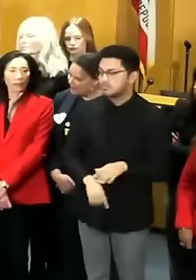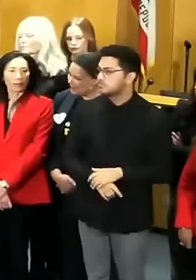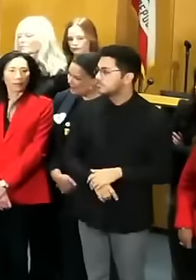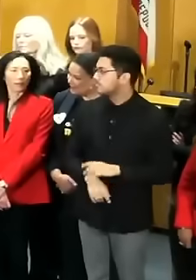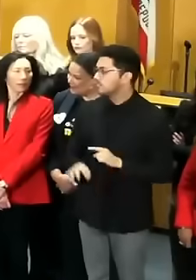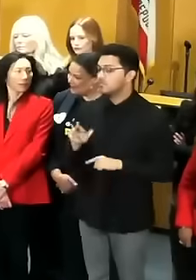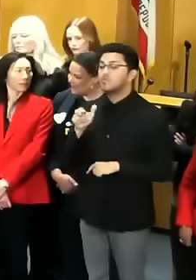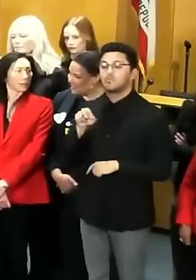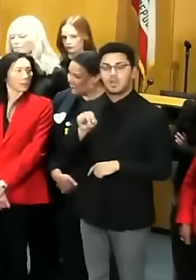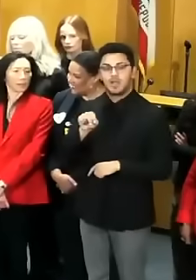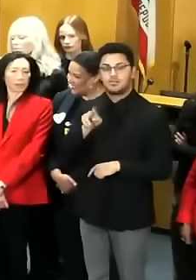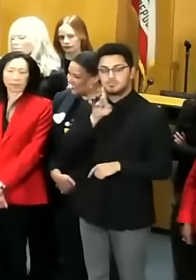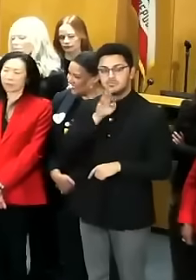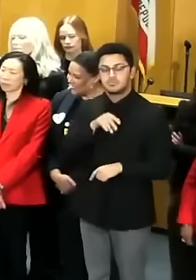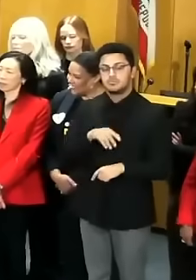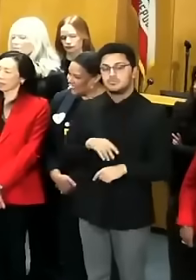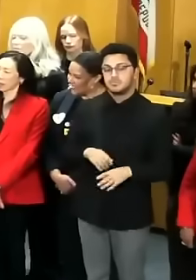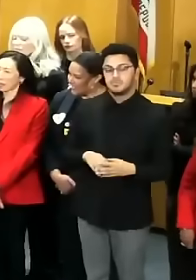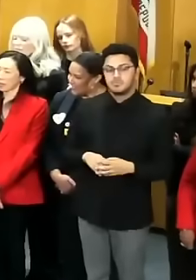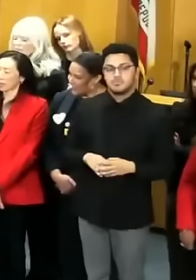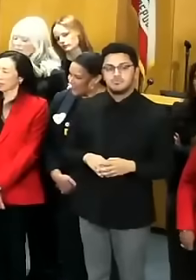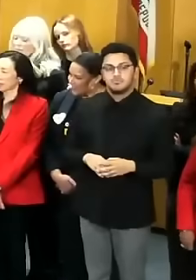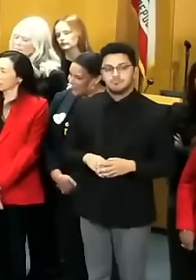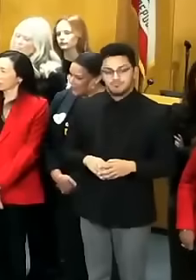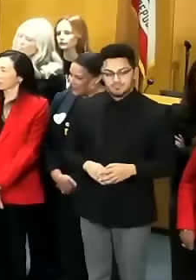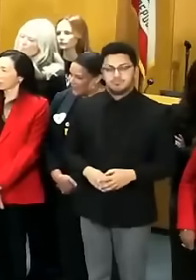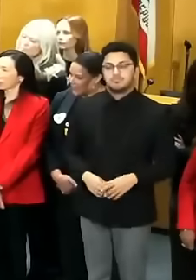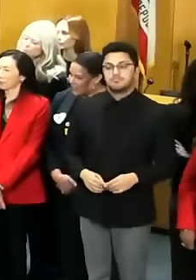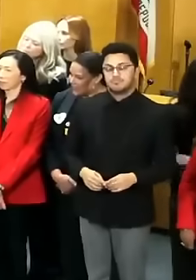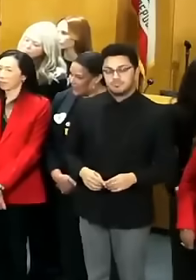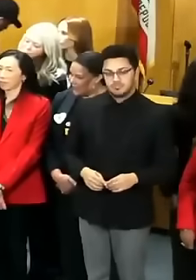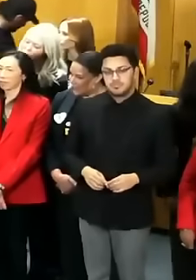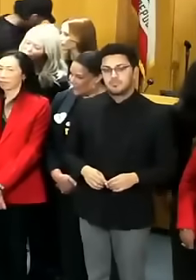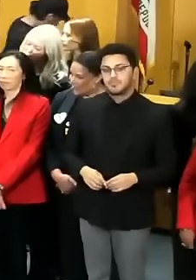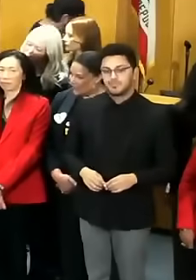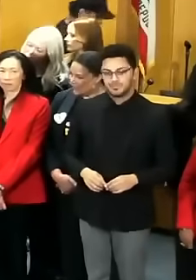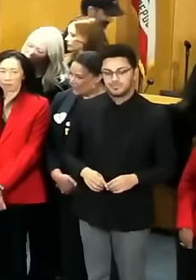Well, I have to say, in spite of the way